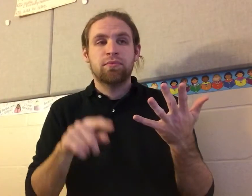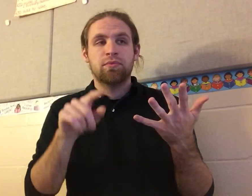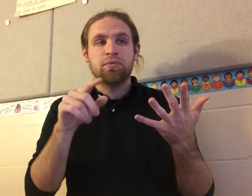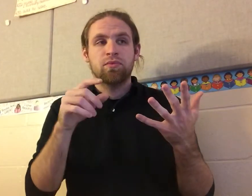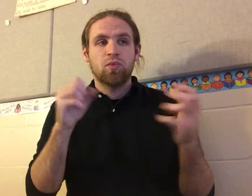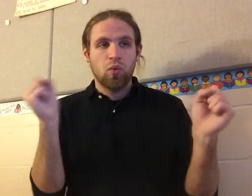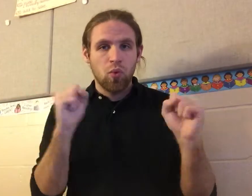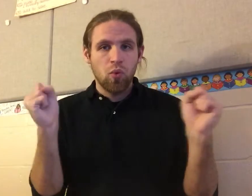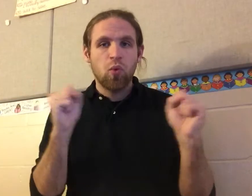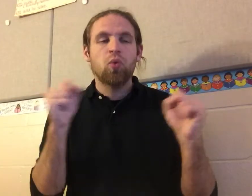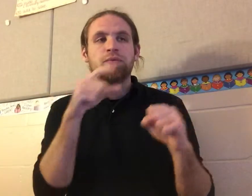some you may know.